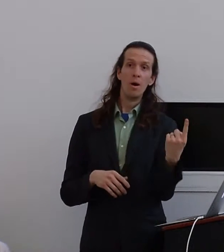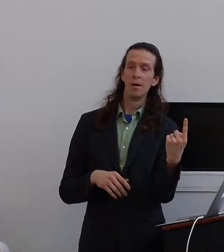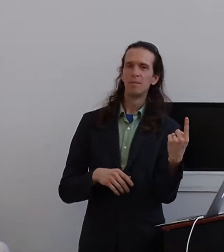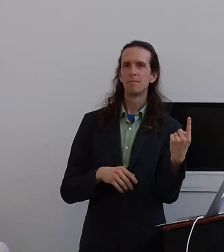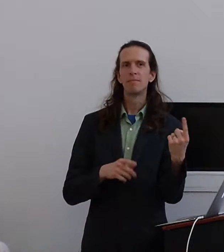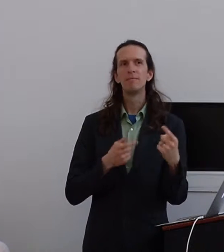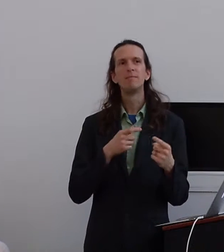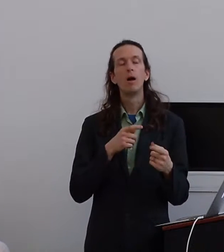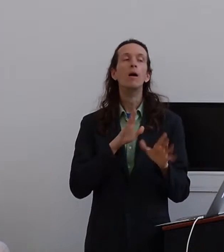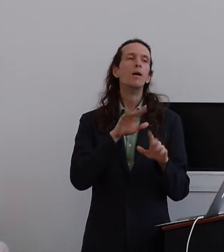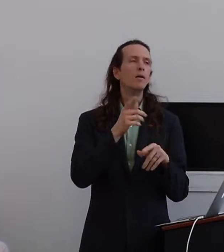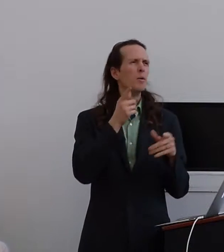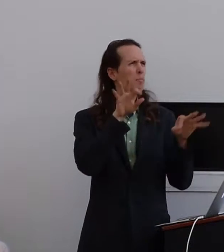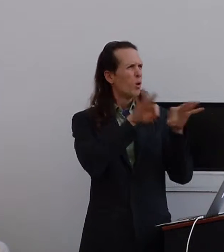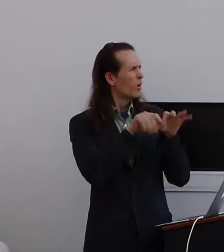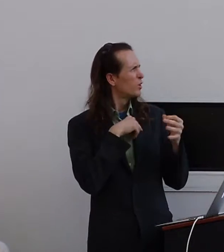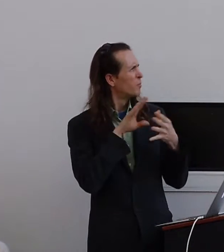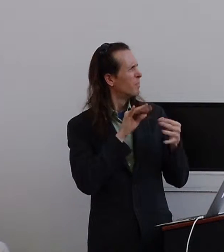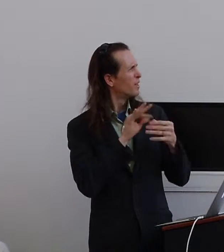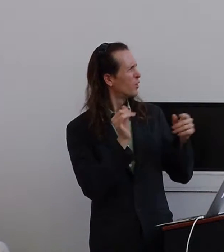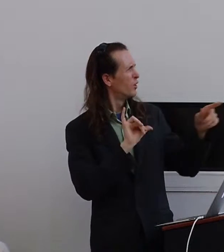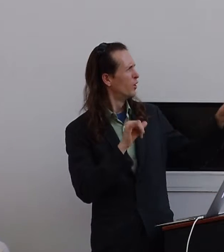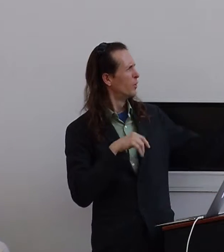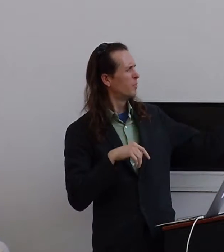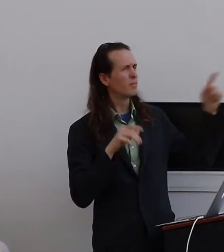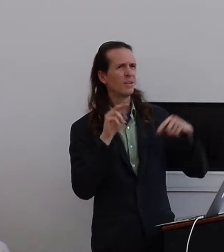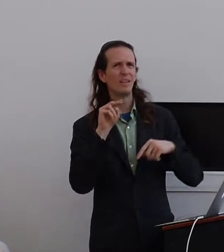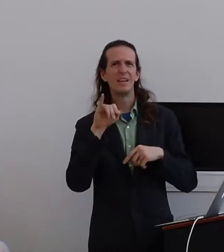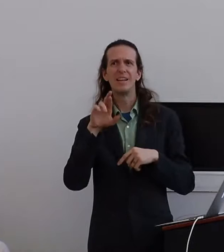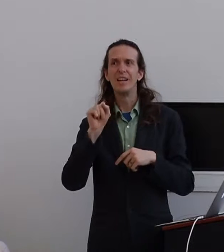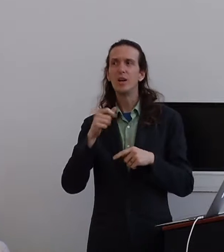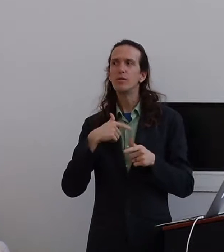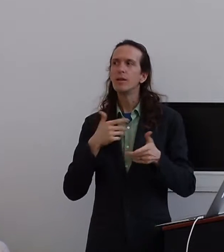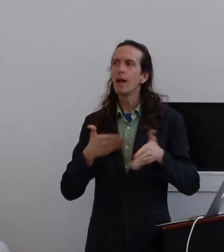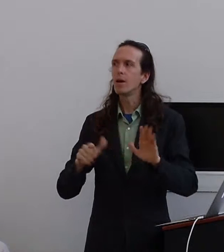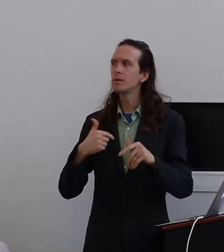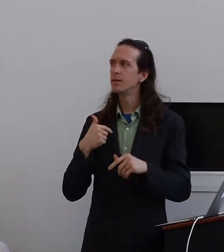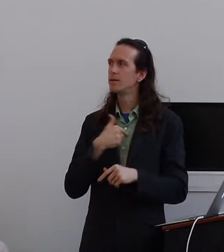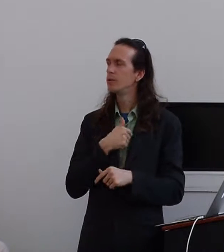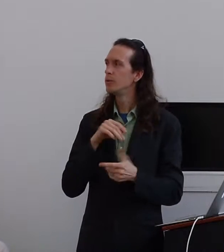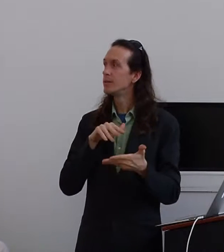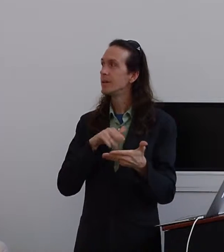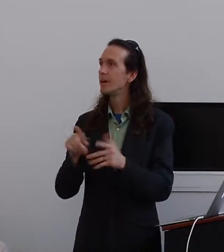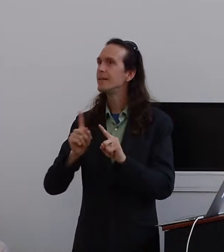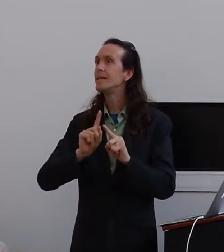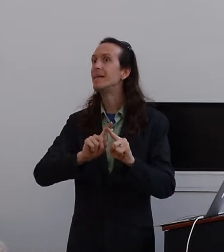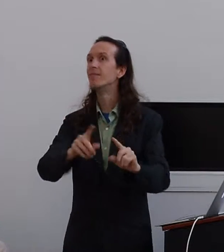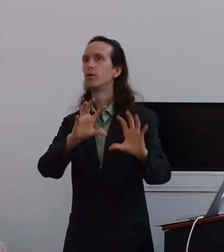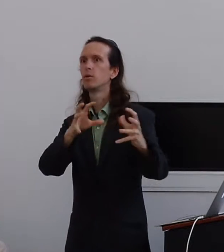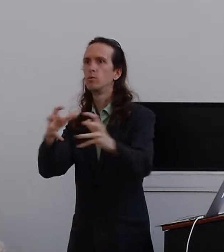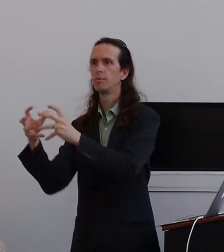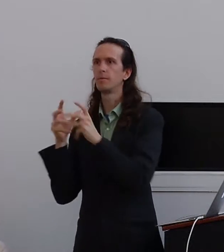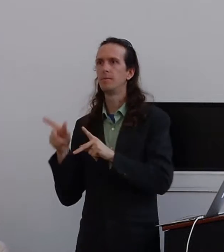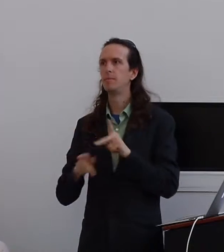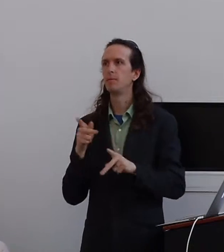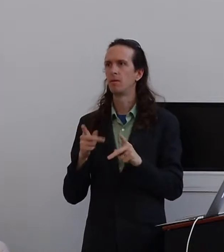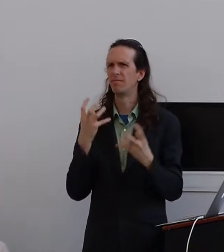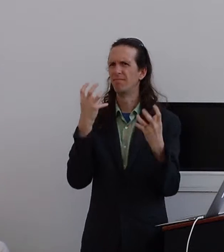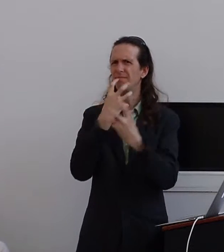The EFNRS system allows us to explore these questions with a number of different populations that we would be unable to explore